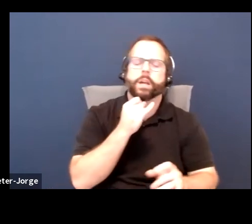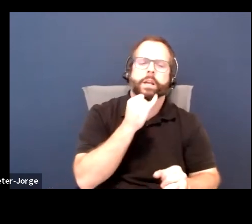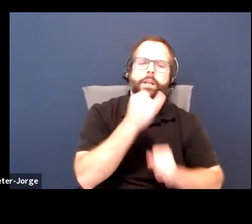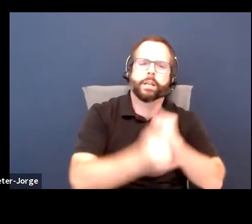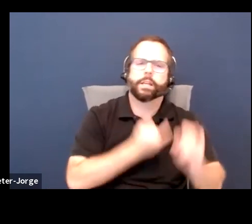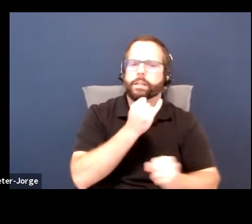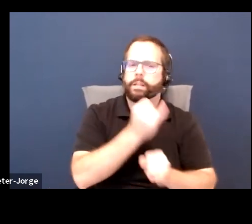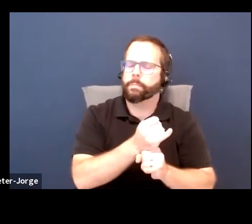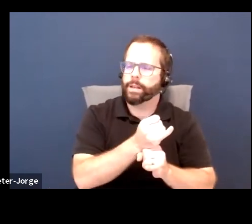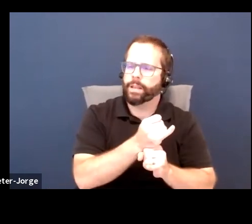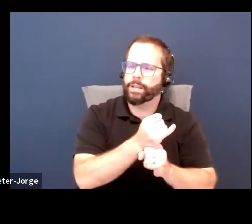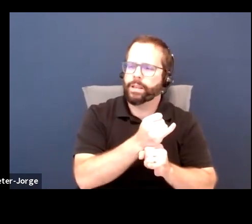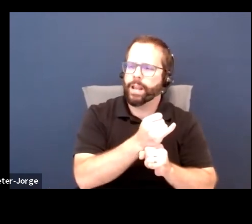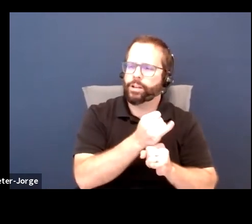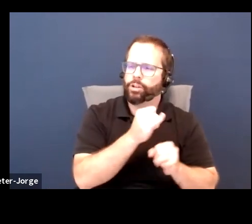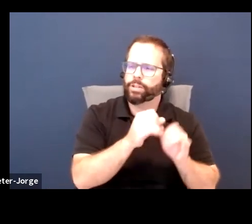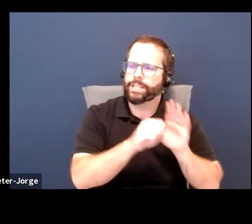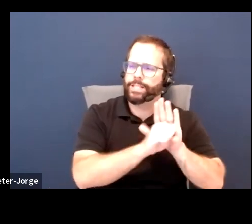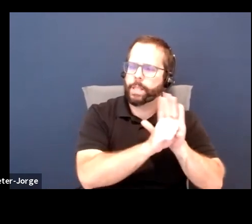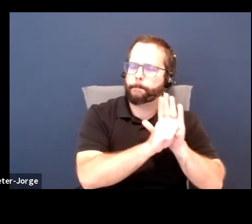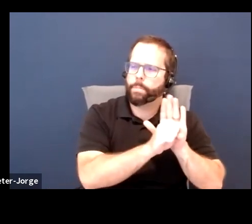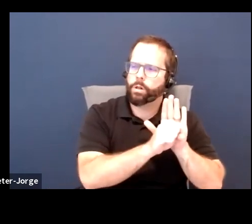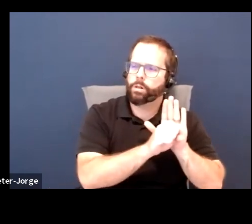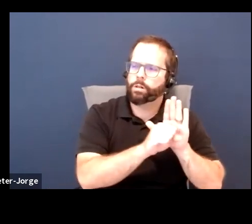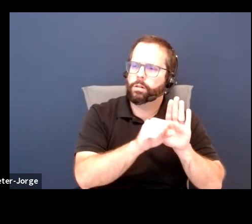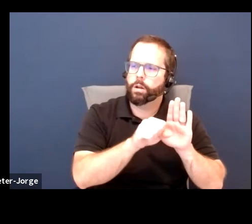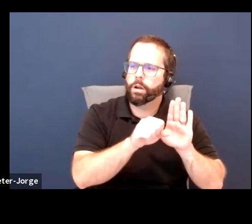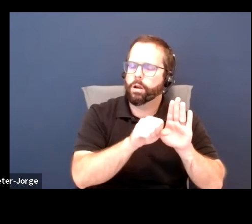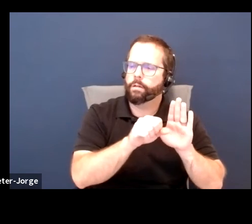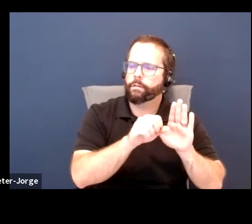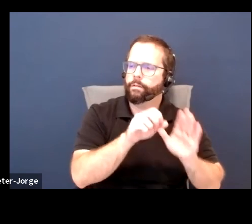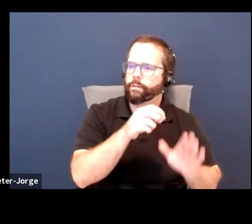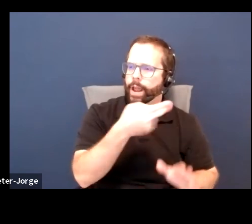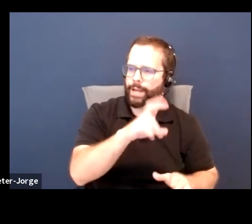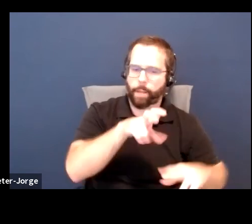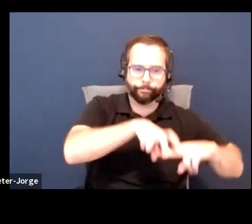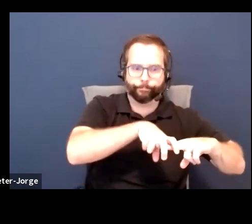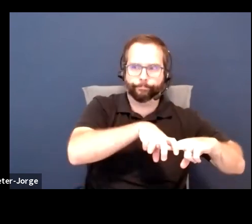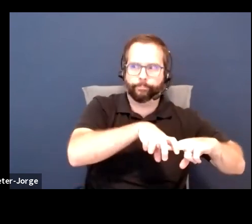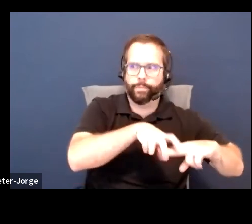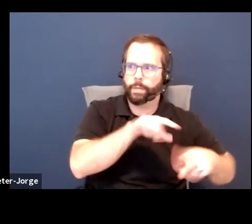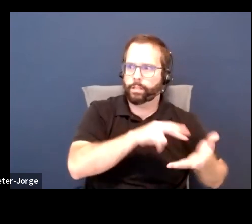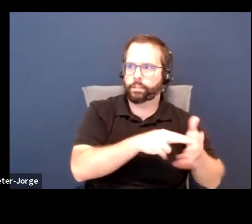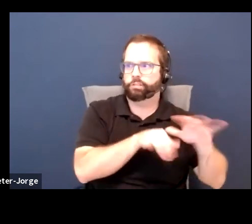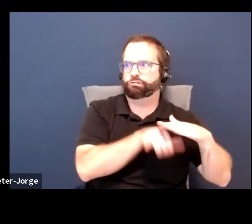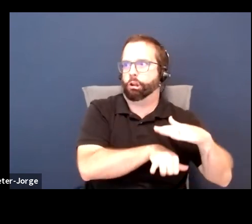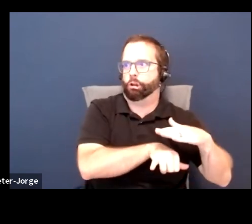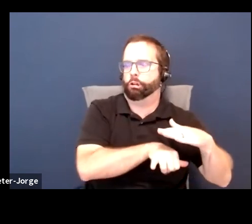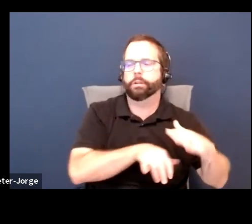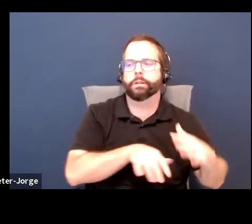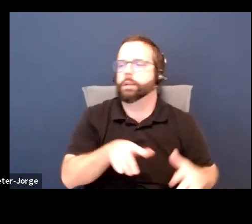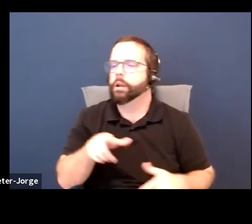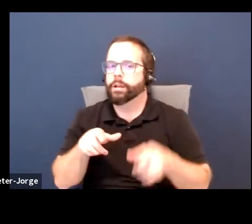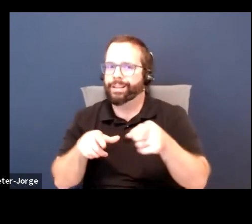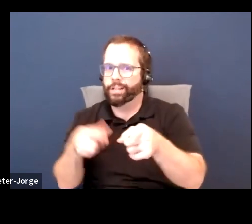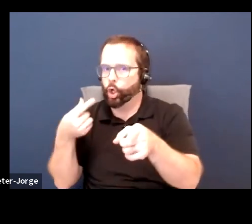stationary setting to one of active independence. And so on the slide here, we have that GO logo with